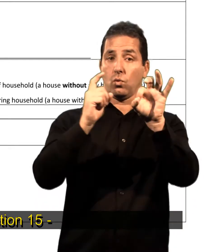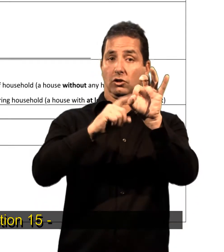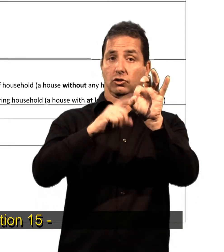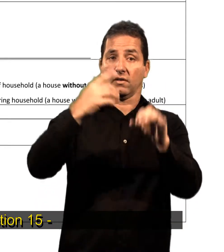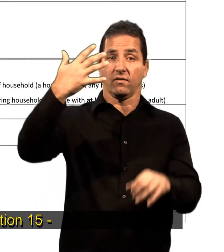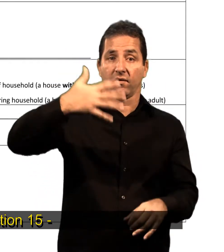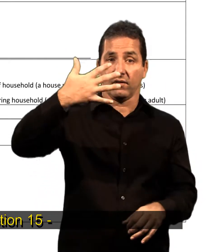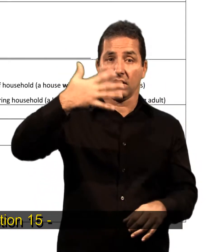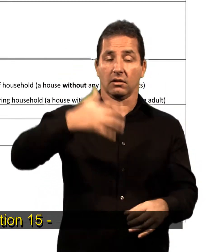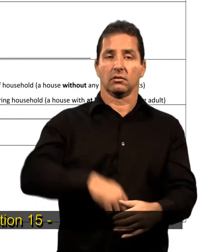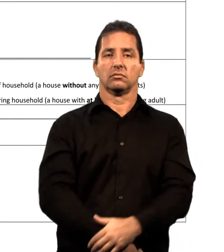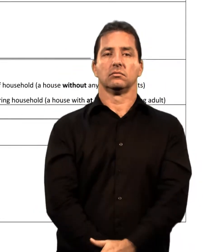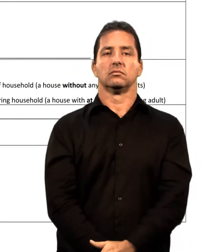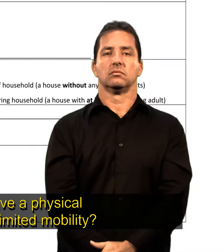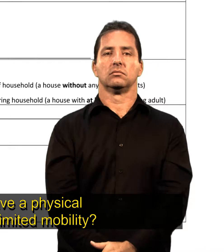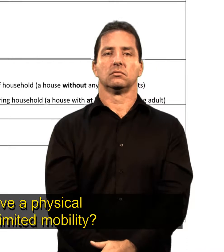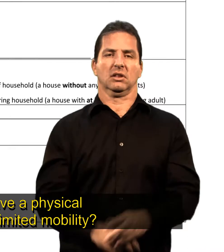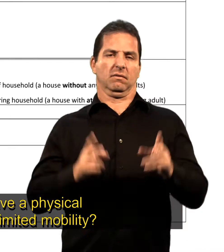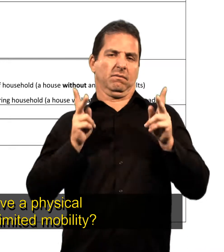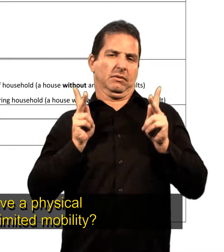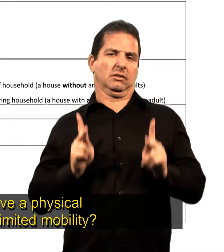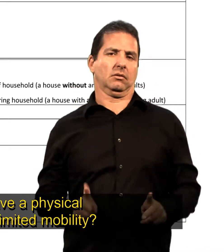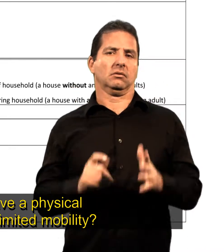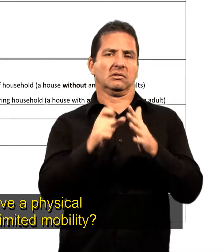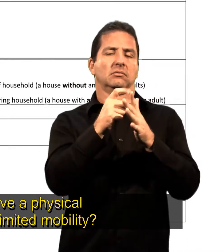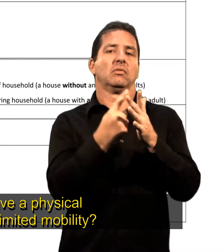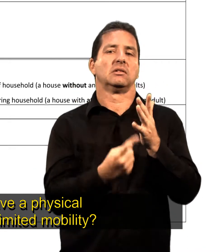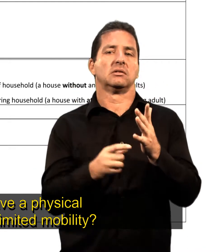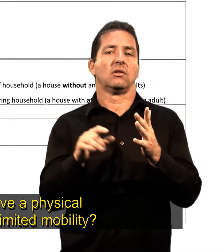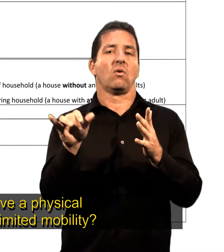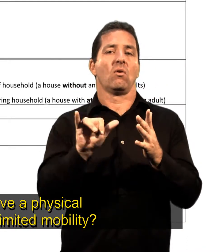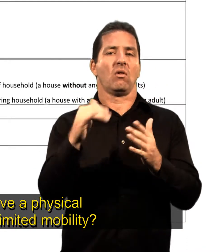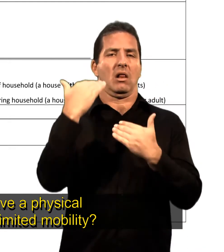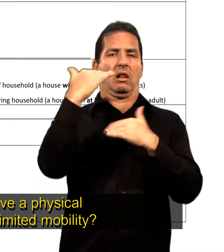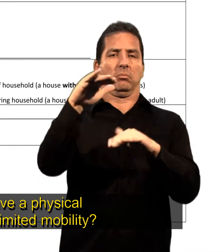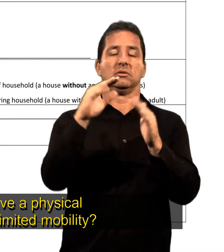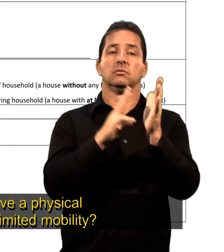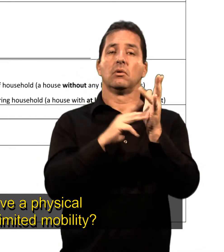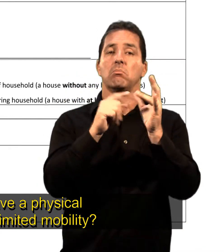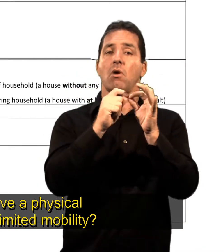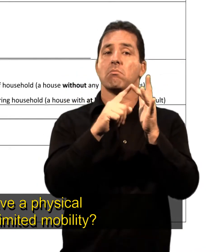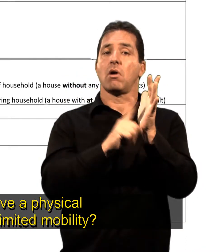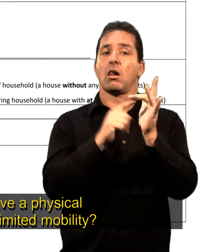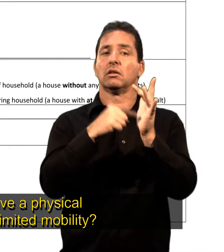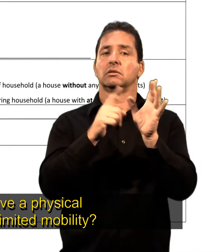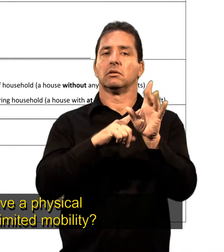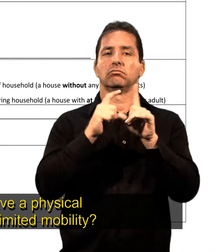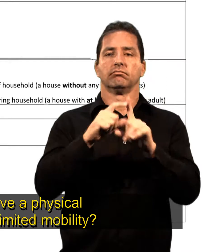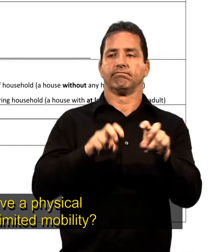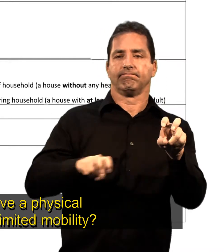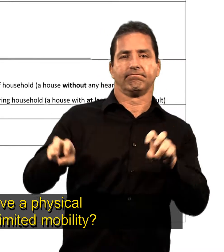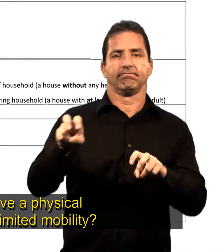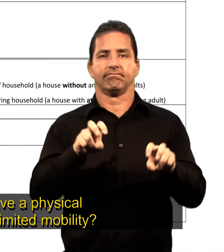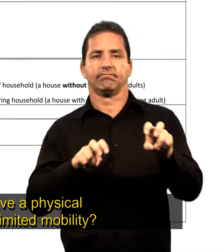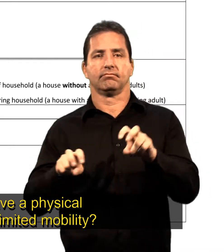Question 15. Do you have a physical disability or limited mobility?